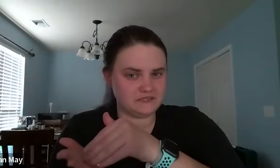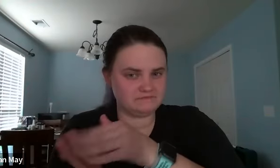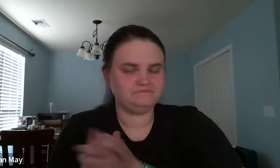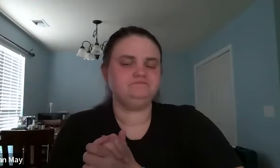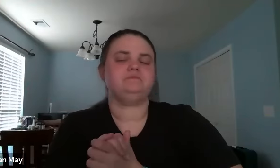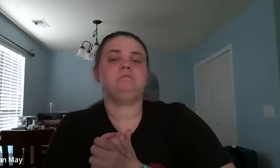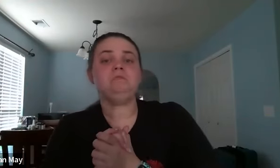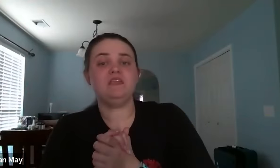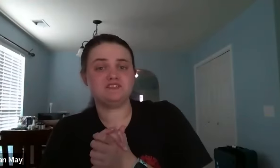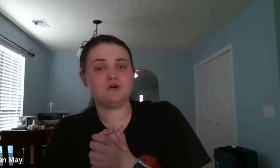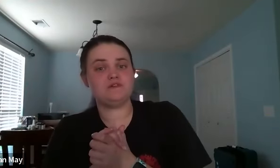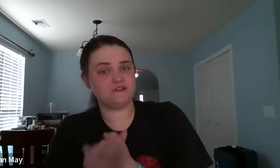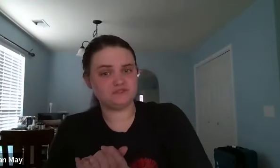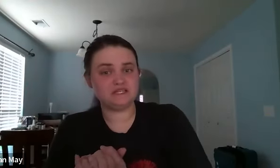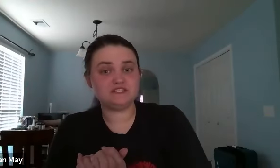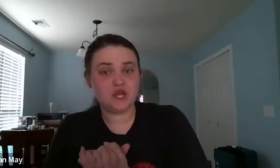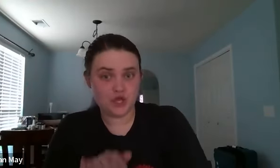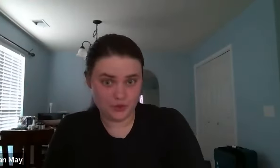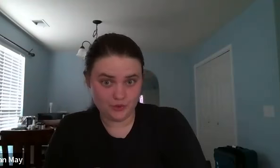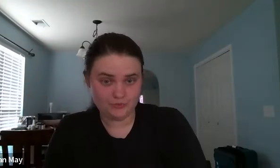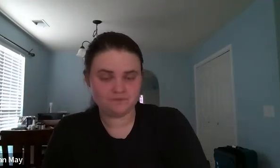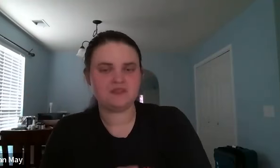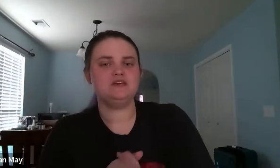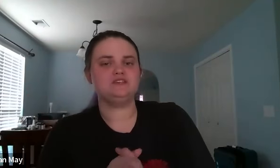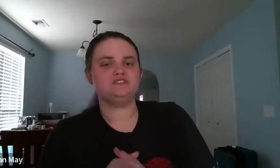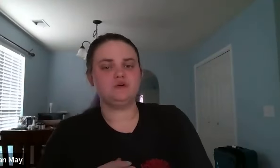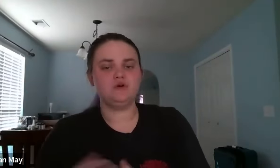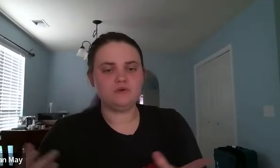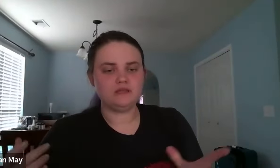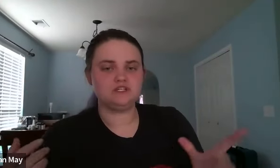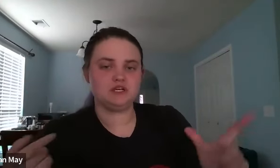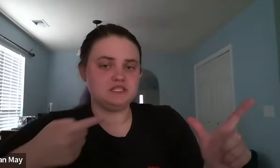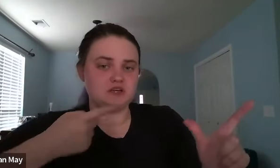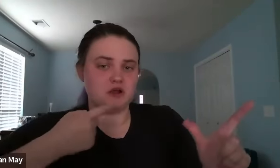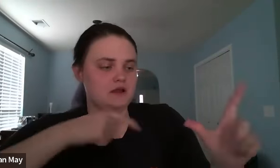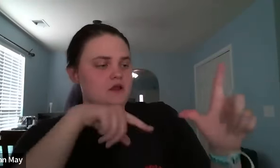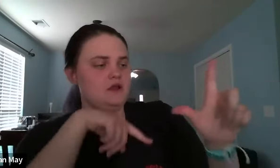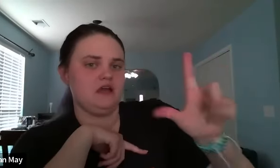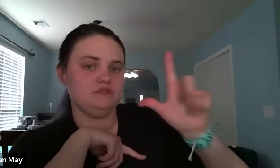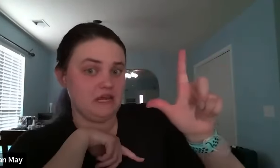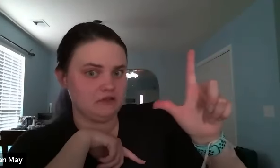often. So the first one is who. So who is, you're going to start kind of with that L